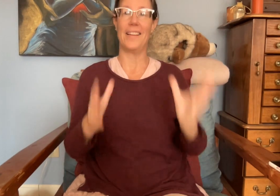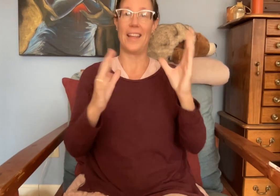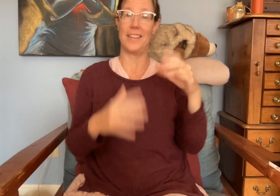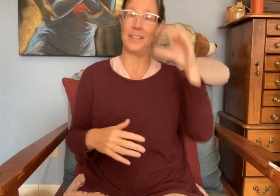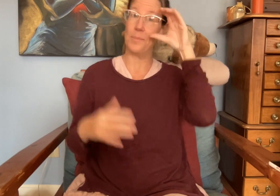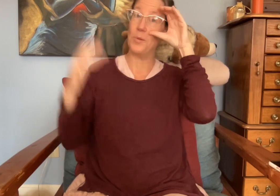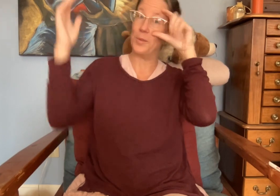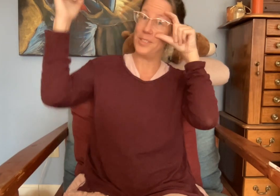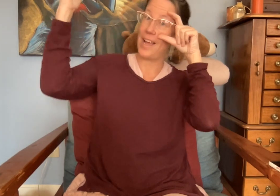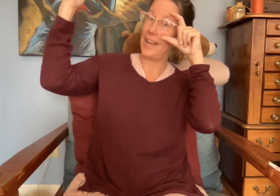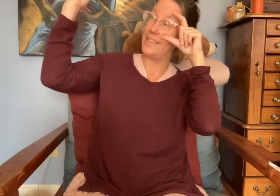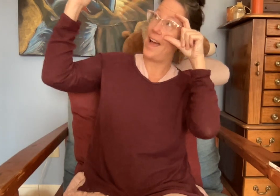Let this moon shine down.